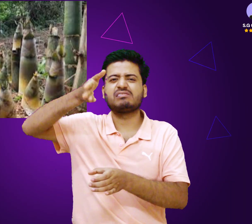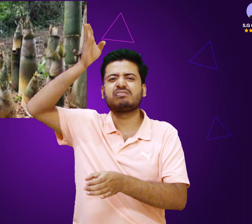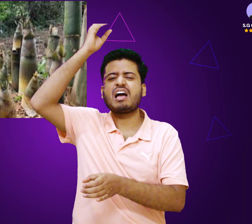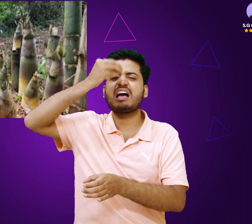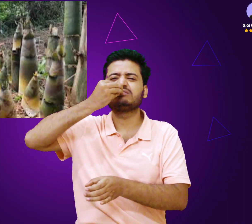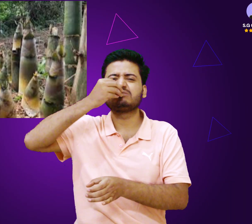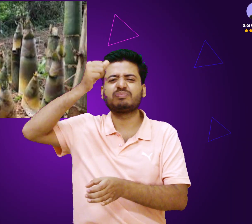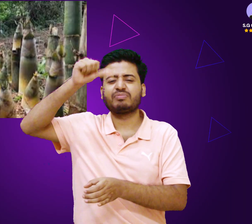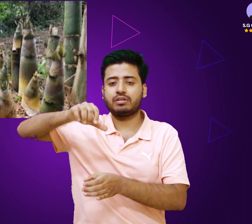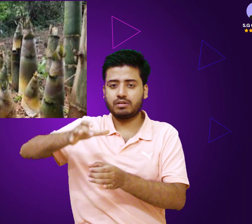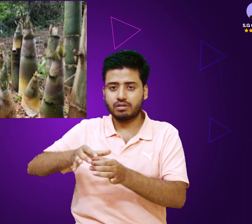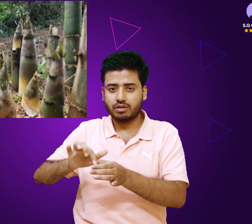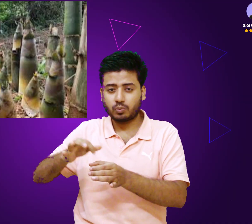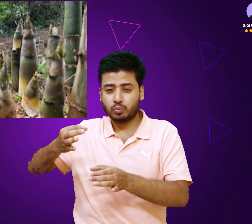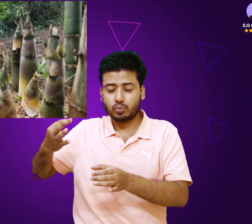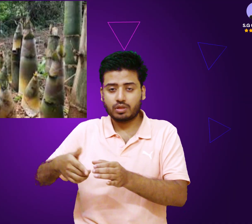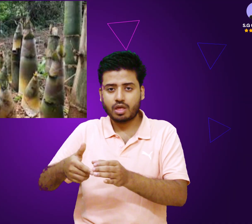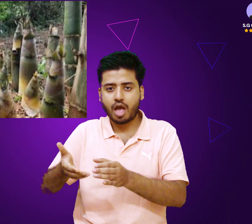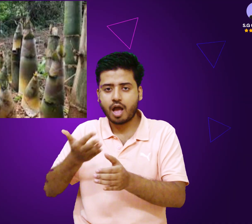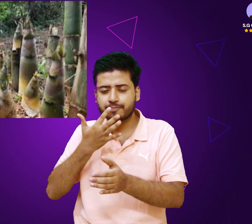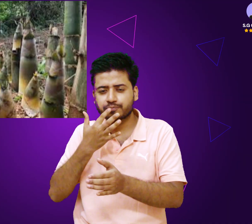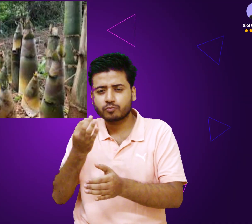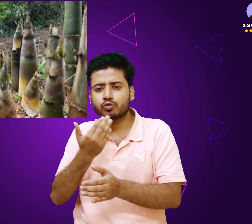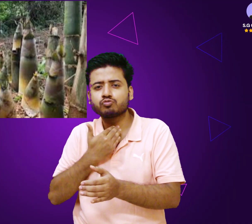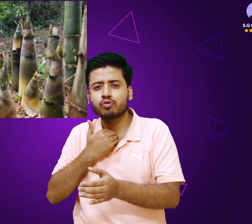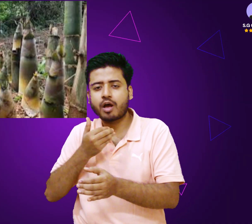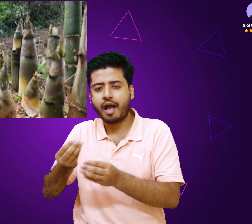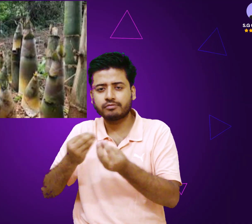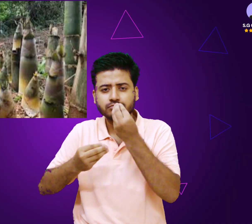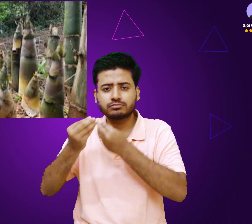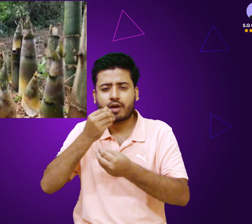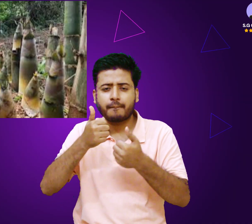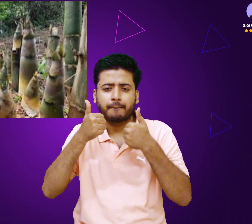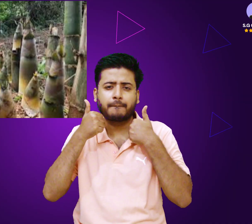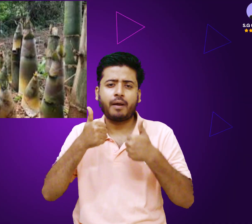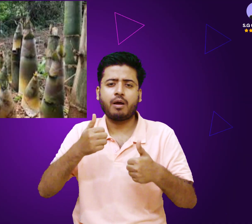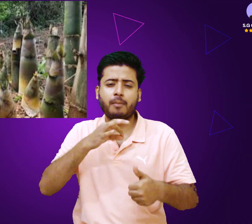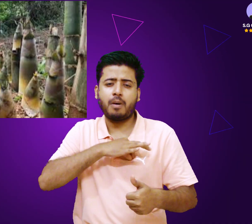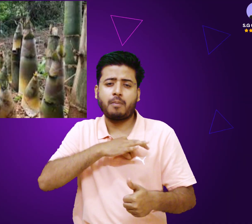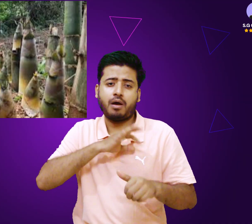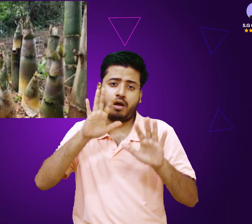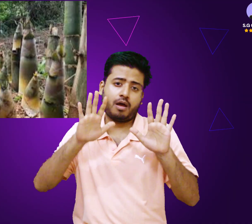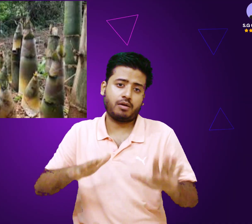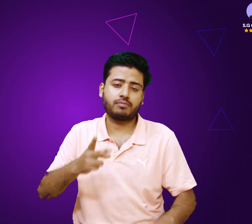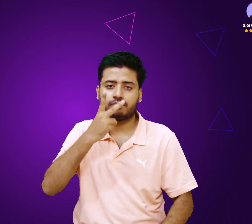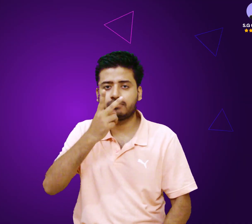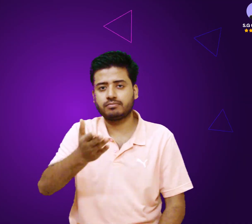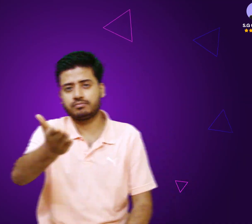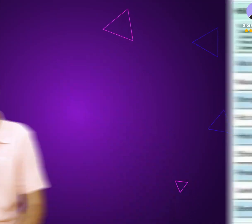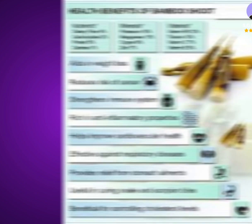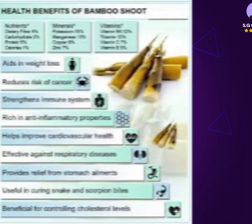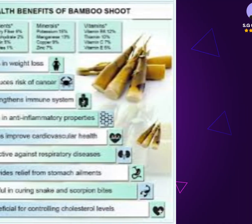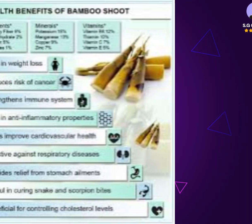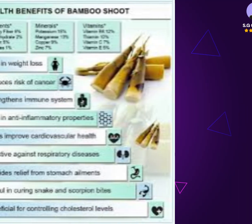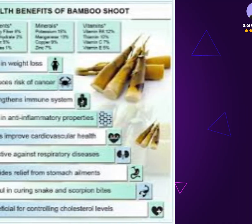digestion, prevents constipation, and acts as a prebiotic to nourish beneficial gut bacteria. Low in calories and